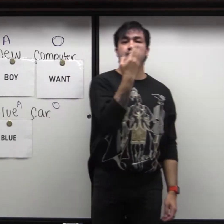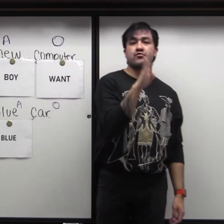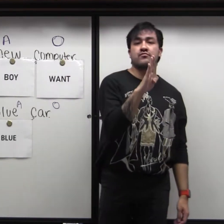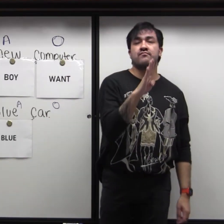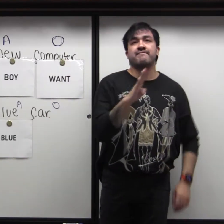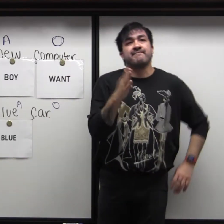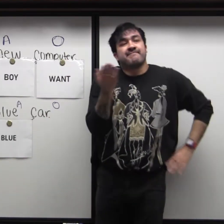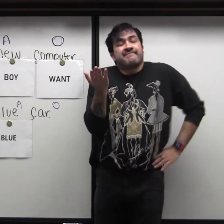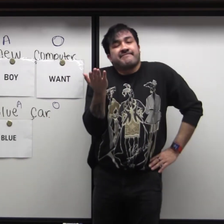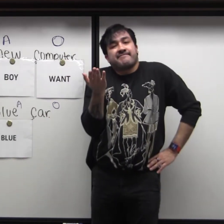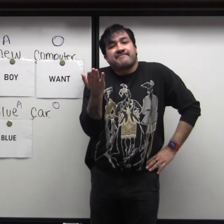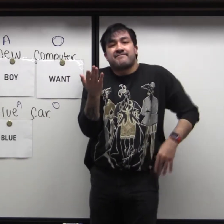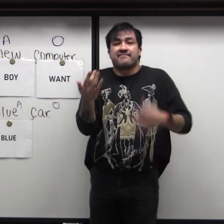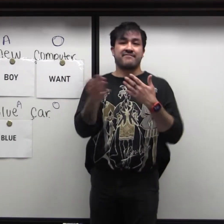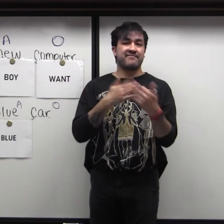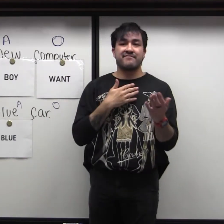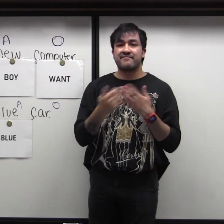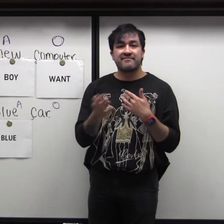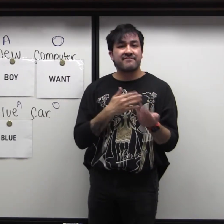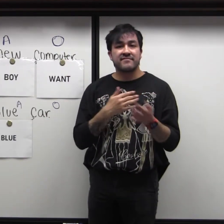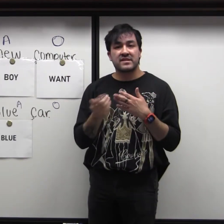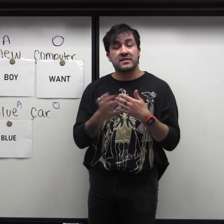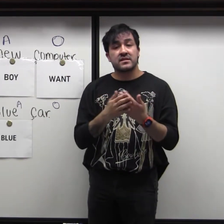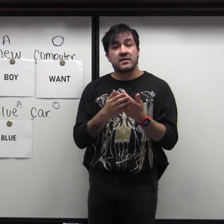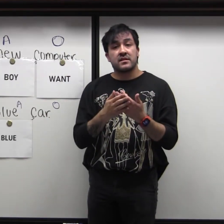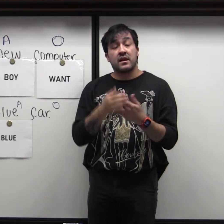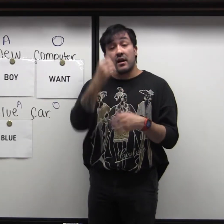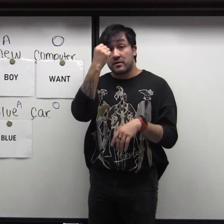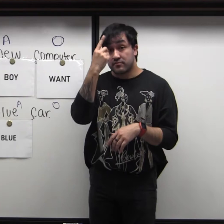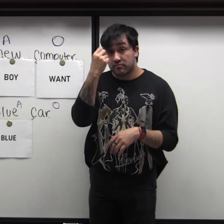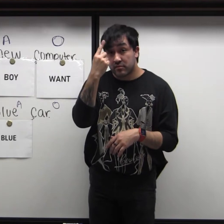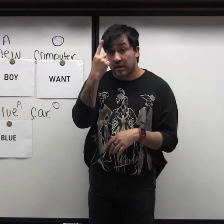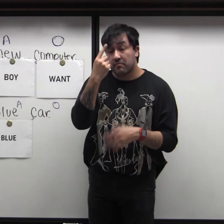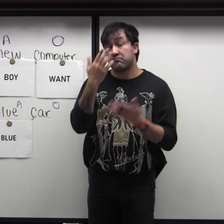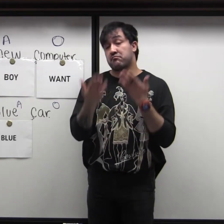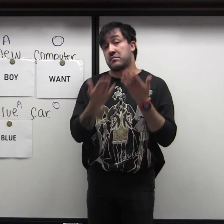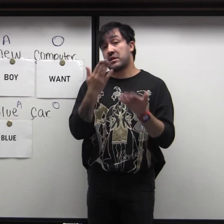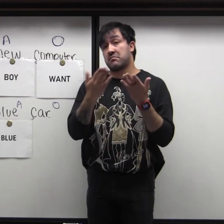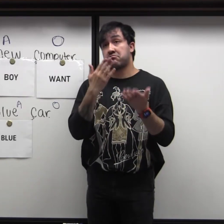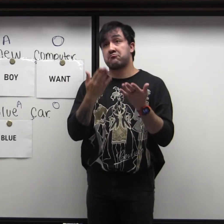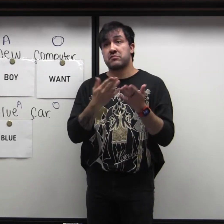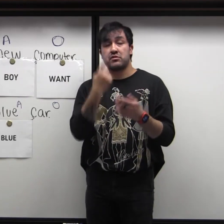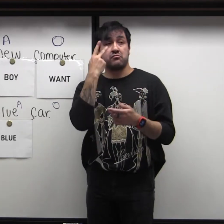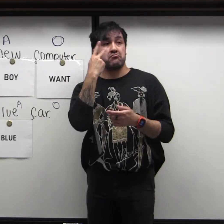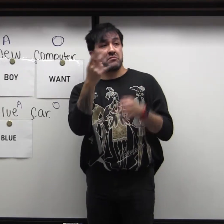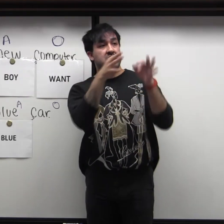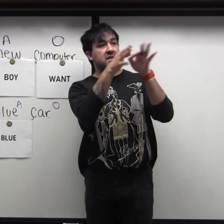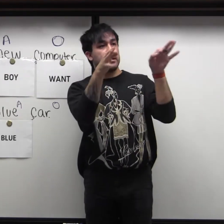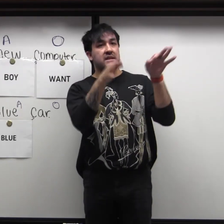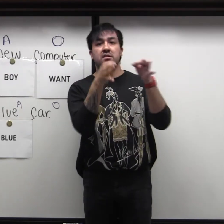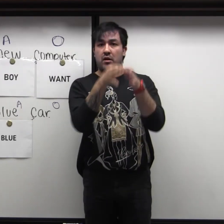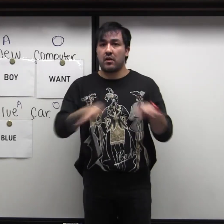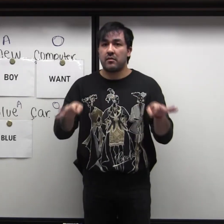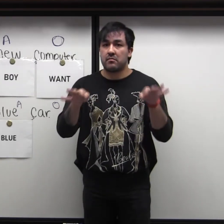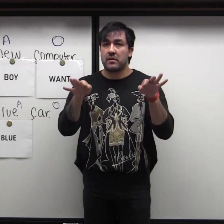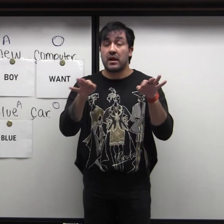old or blue? Well, it doesn't really matter. Understand, maybe you see a